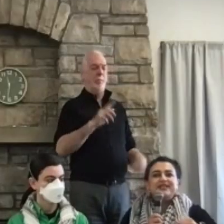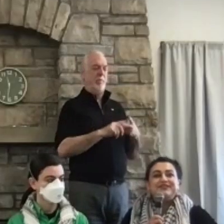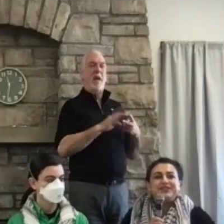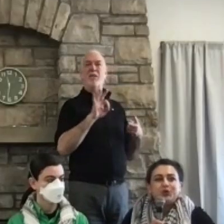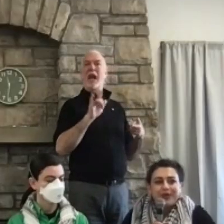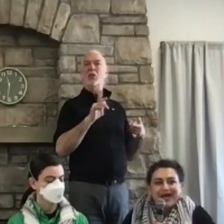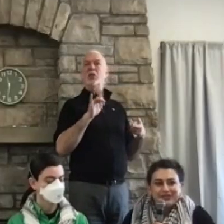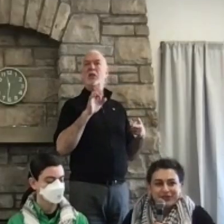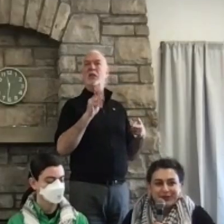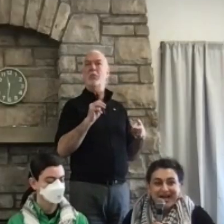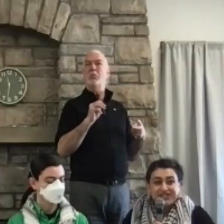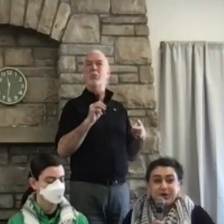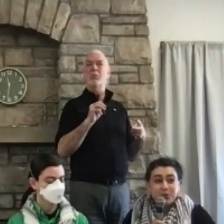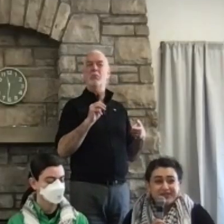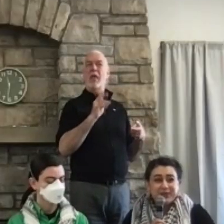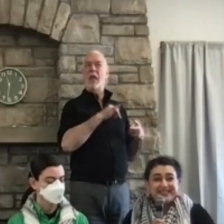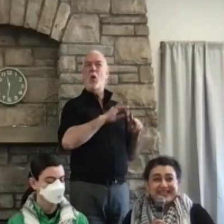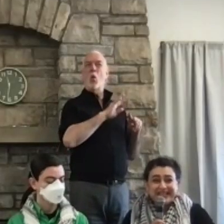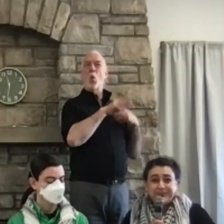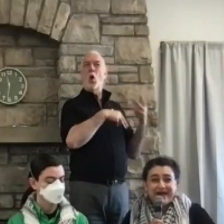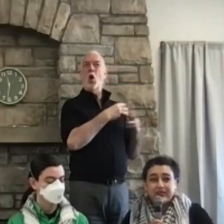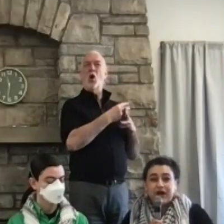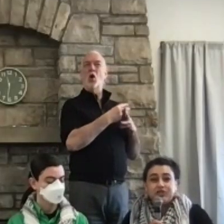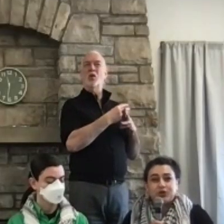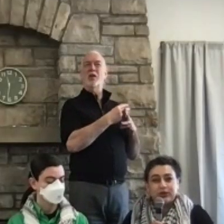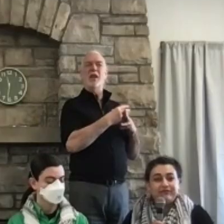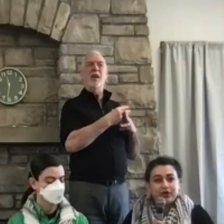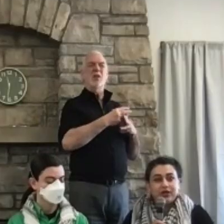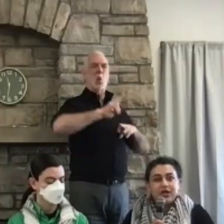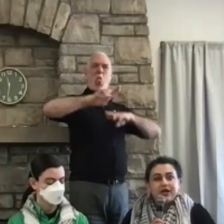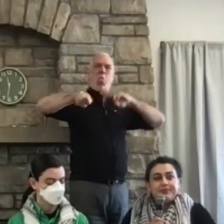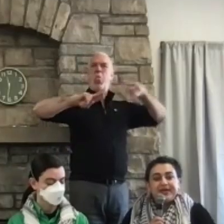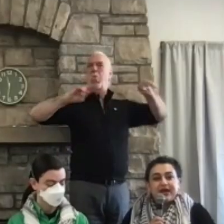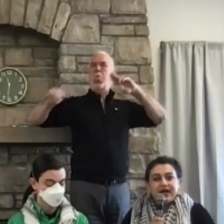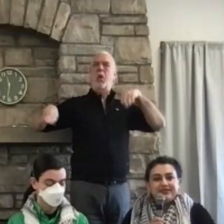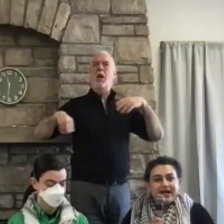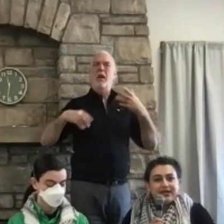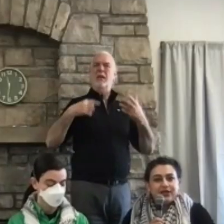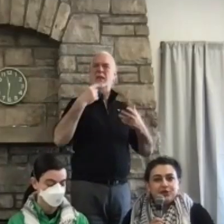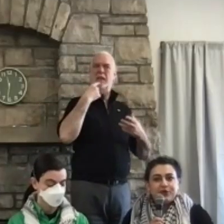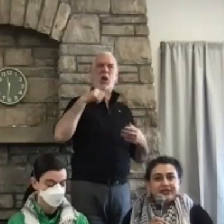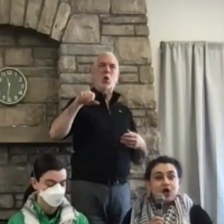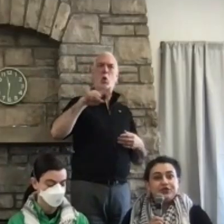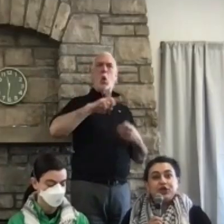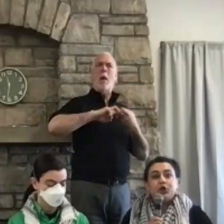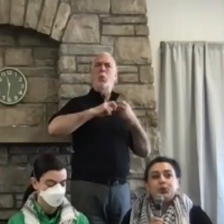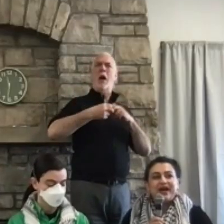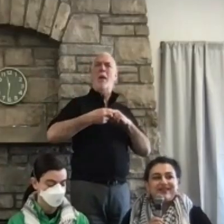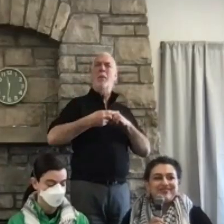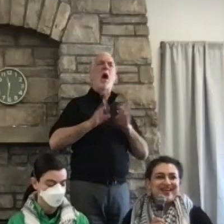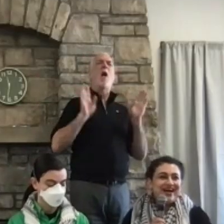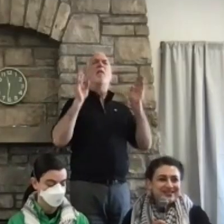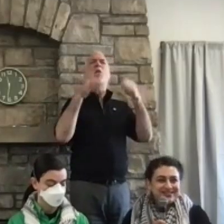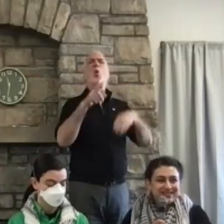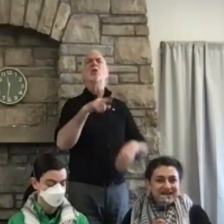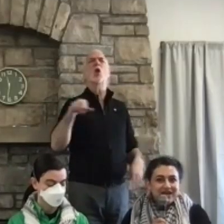to individualize you, actually almost to a sickeningly pathological level. Because then you focus on the you and